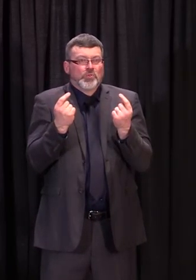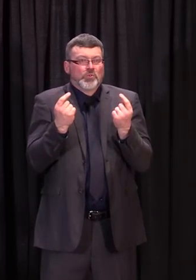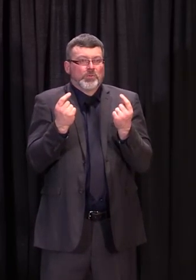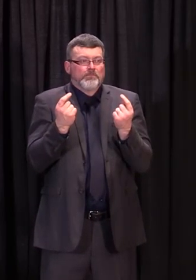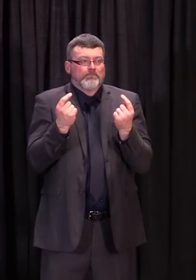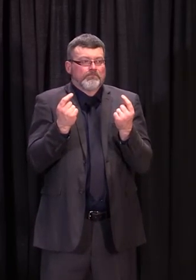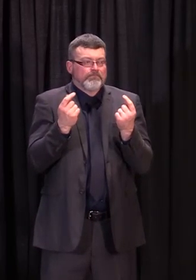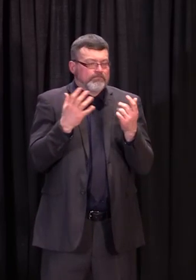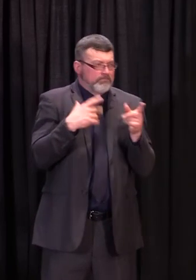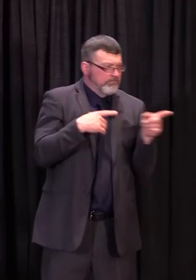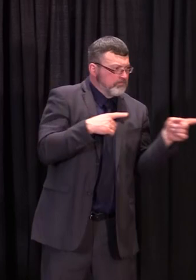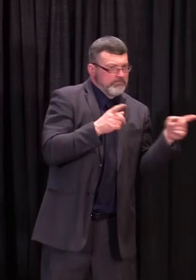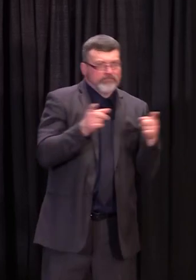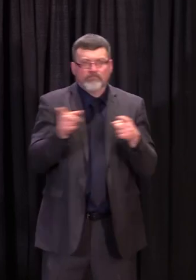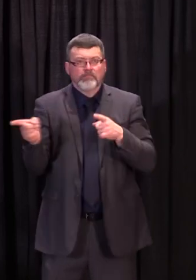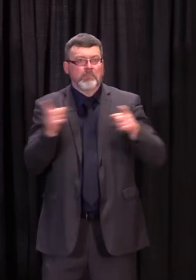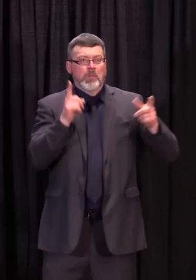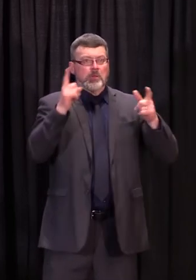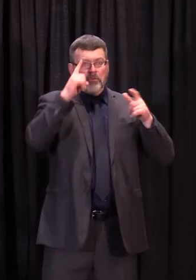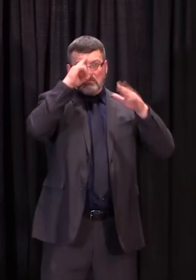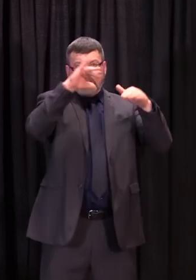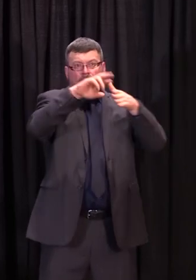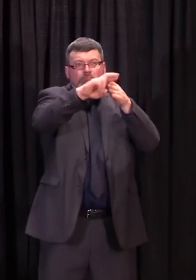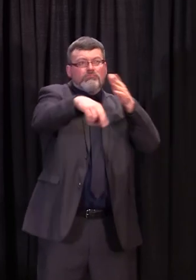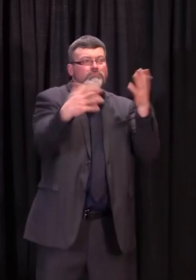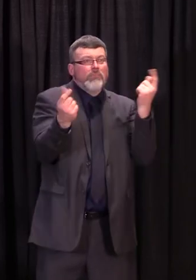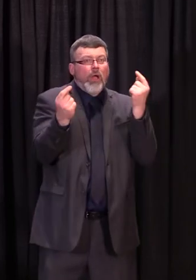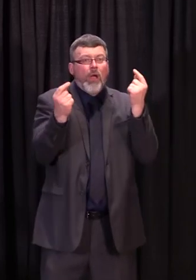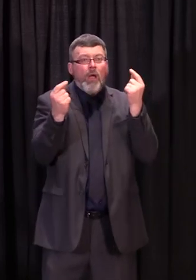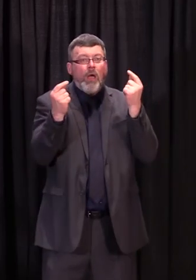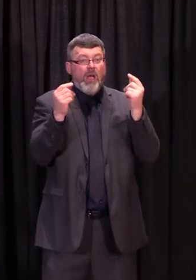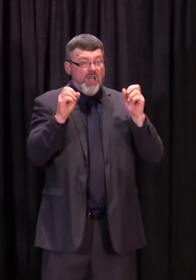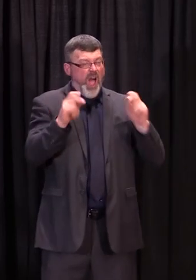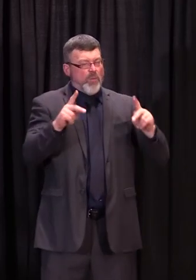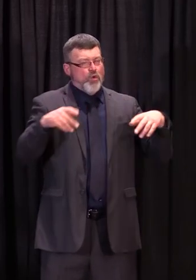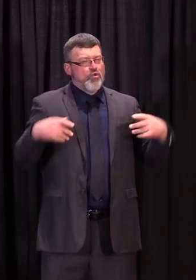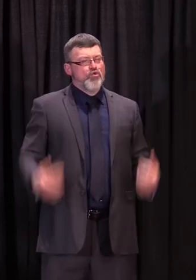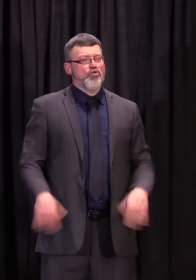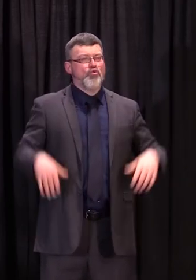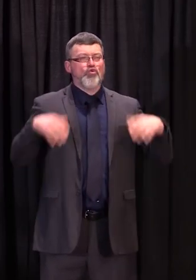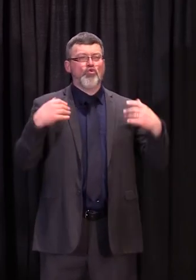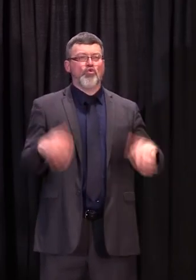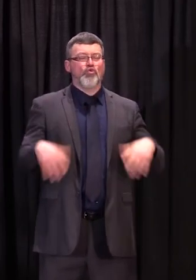unexpected circumstance and tremendous opportunity.